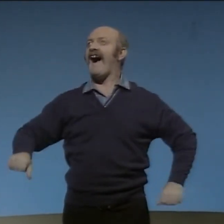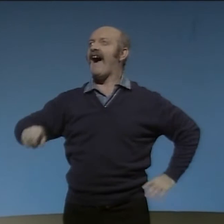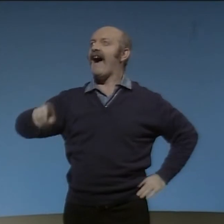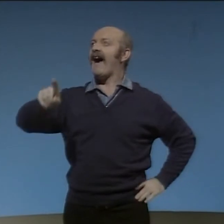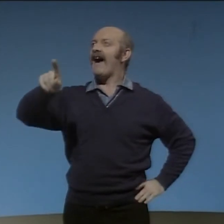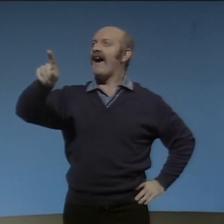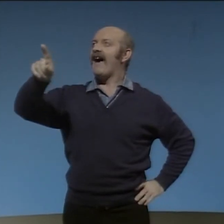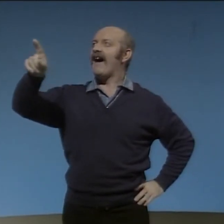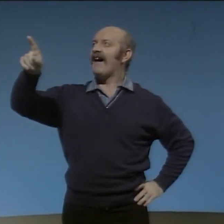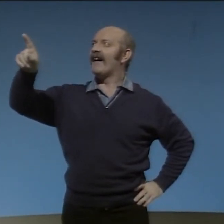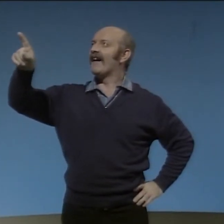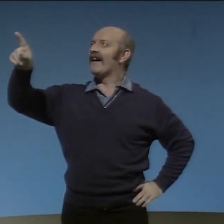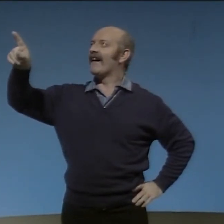had achieved flight.